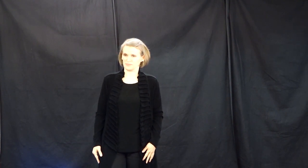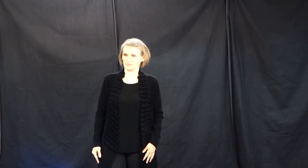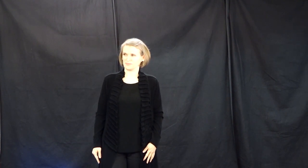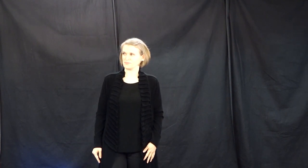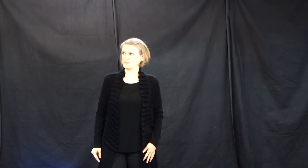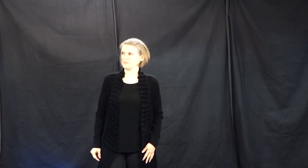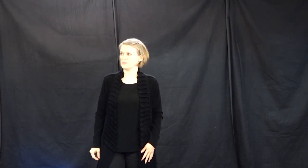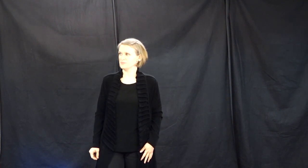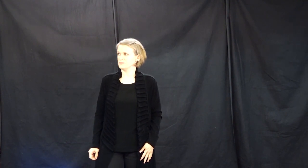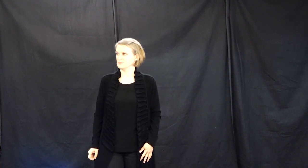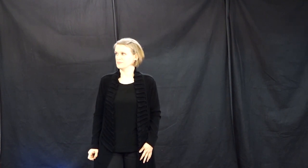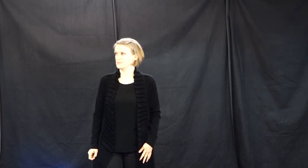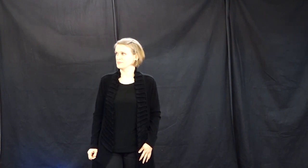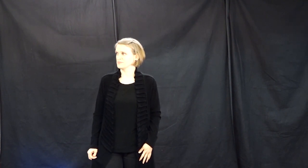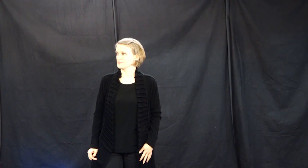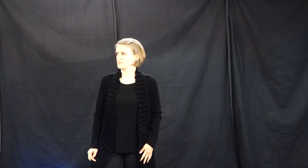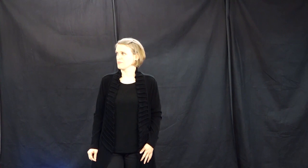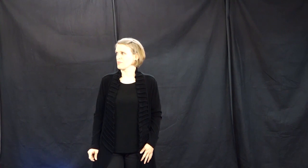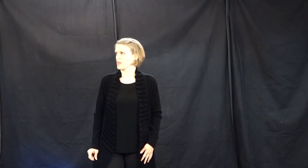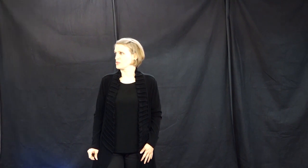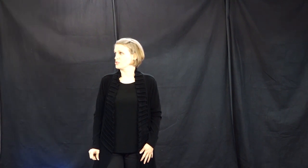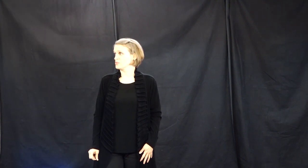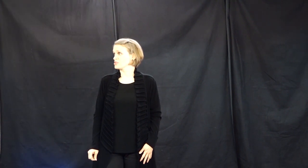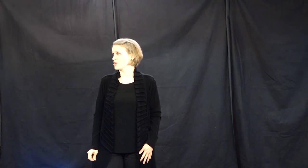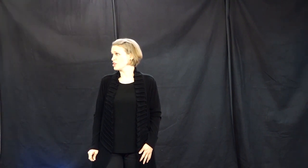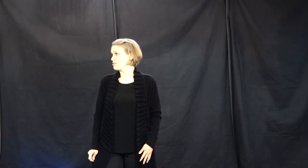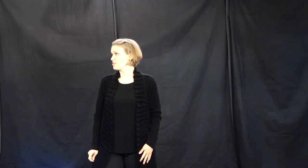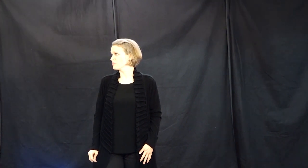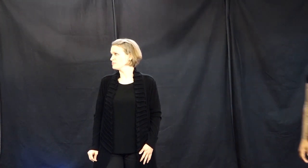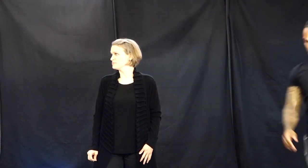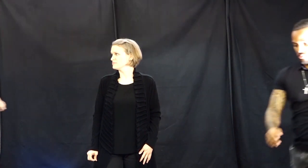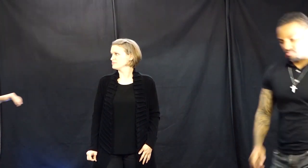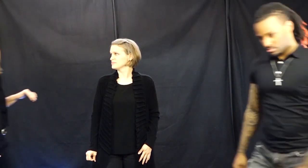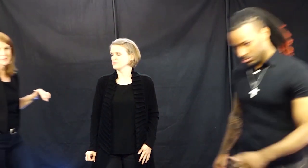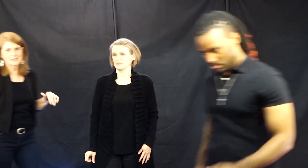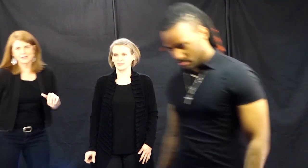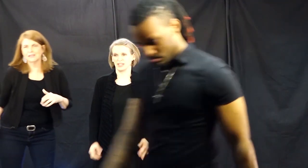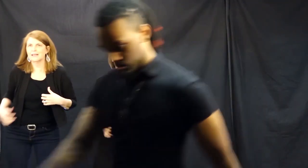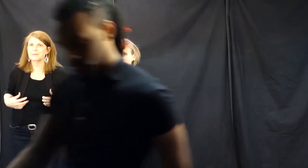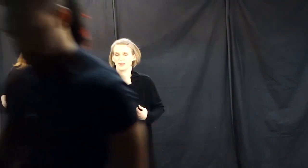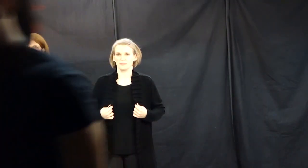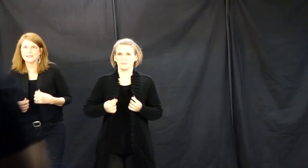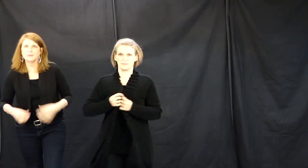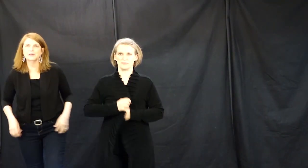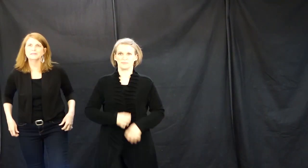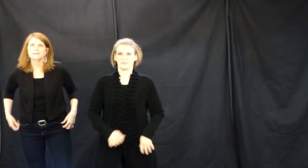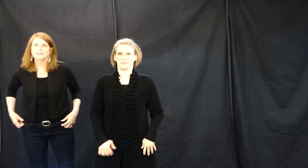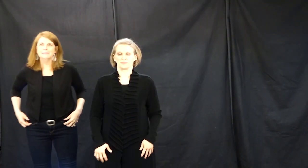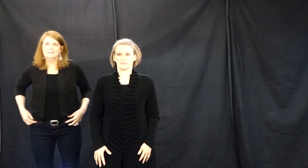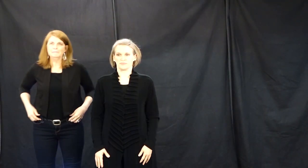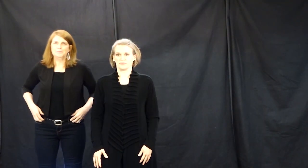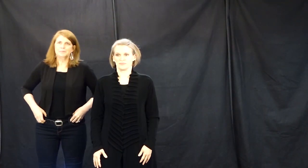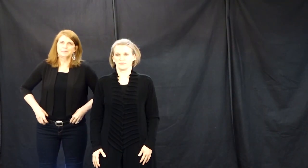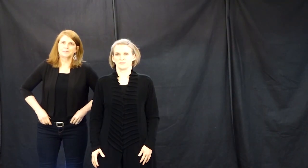Let me tell you what I wish I'd known when I was young and true to glory. You have